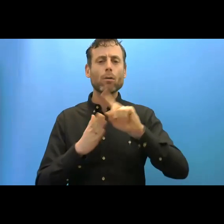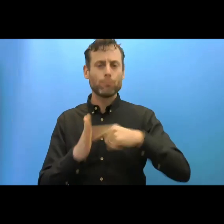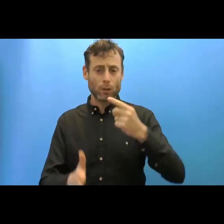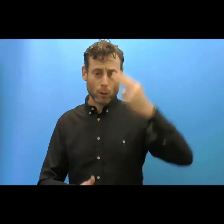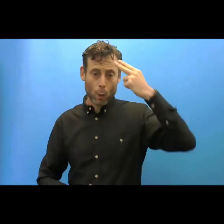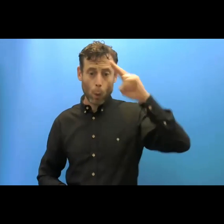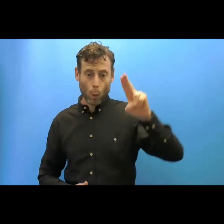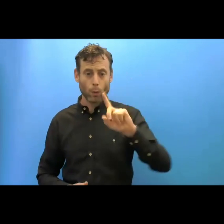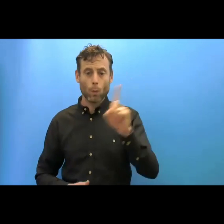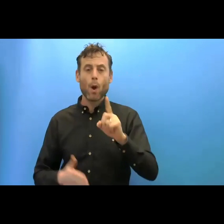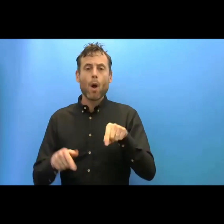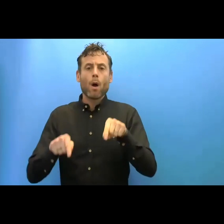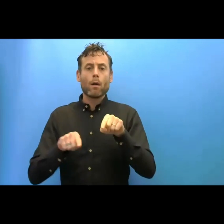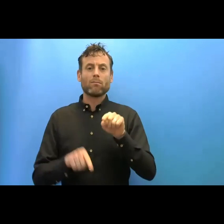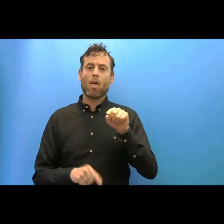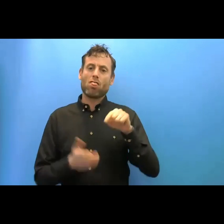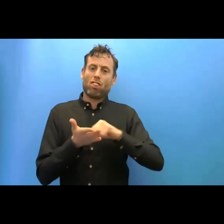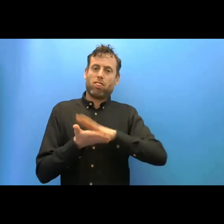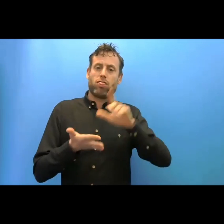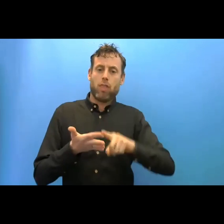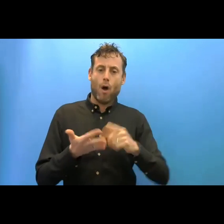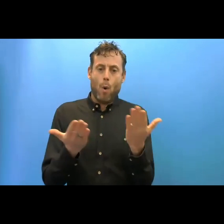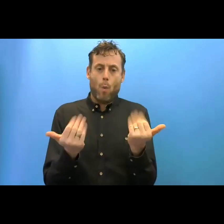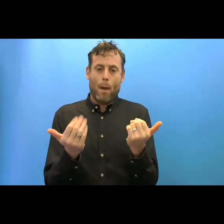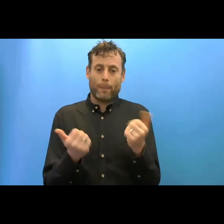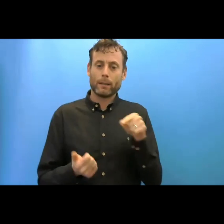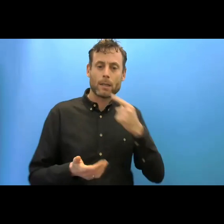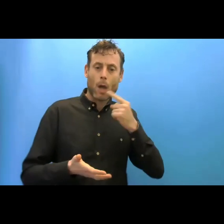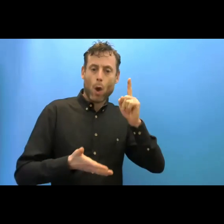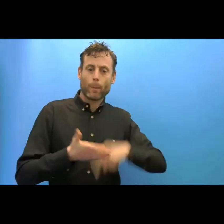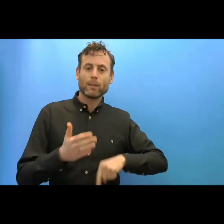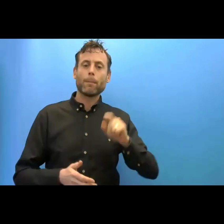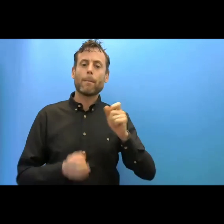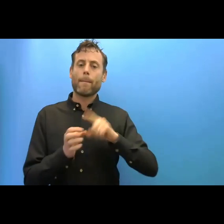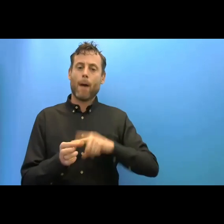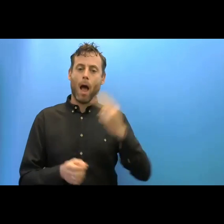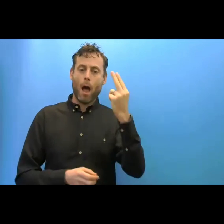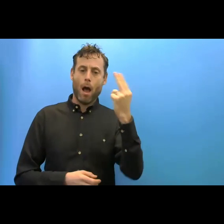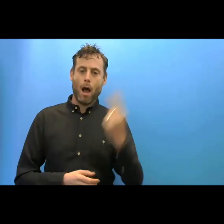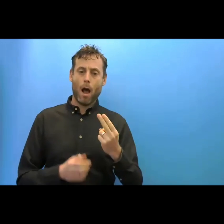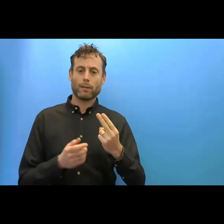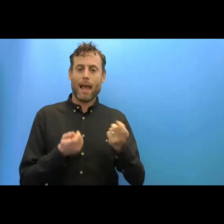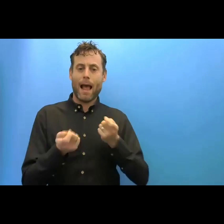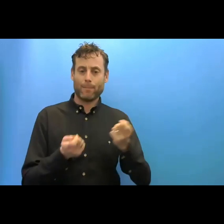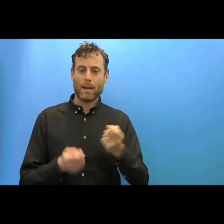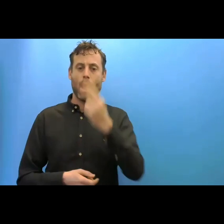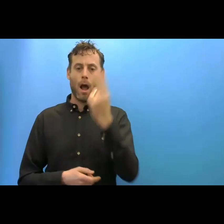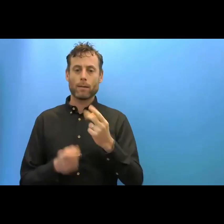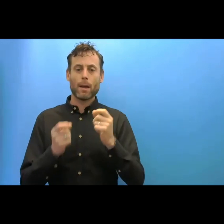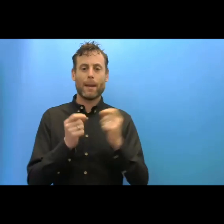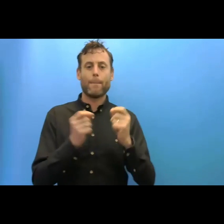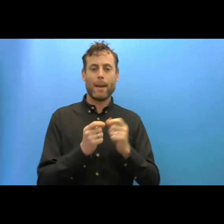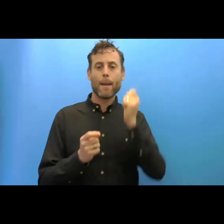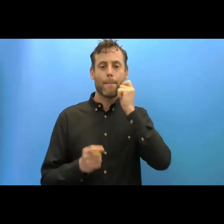In, which was commissioned by Arts Admin, Unlimited and Airbnb Blackpool that I